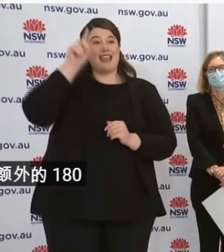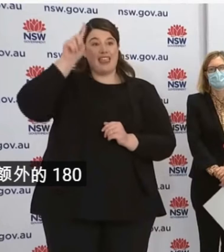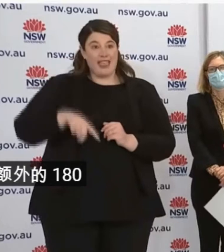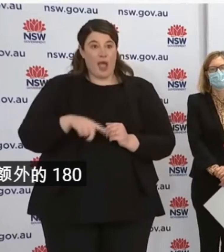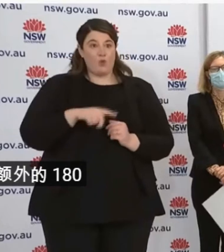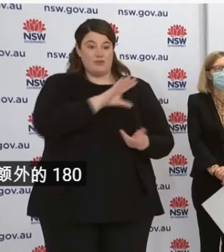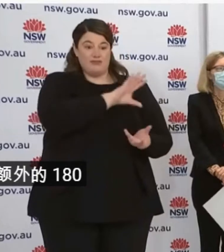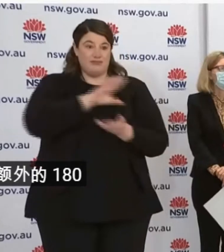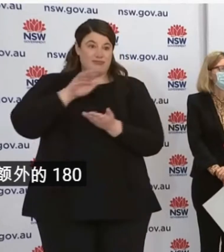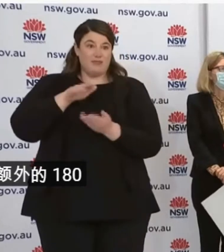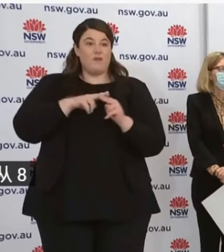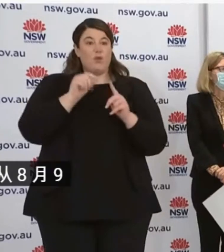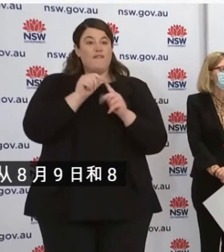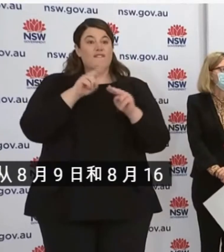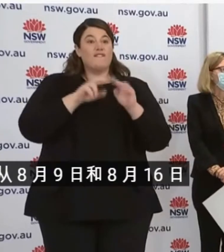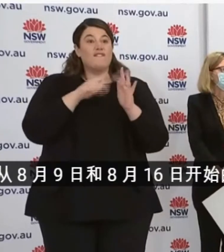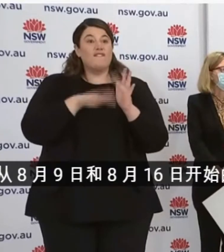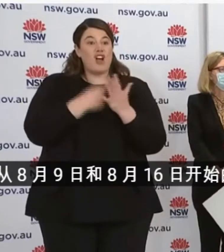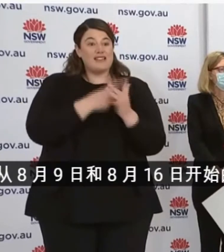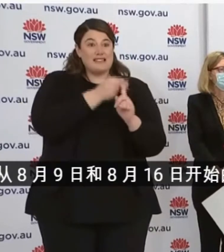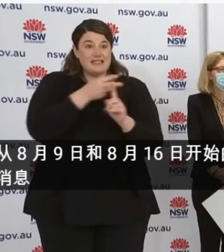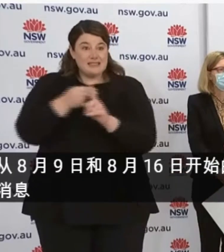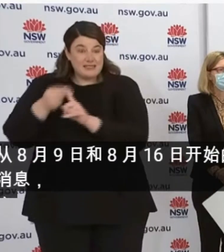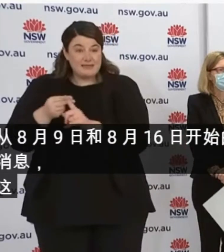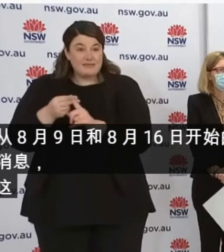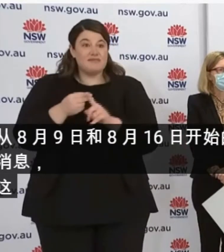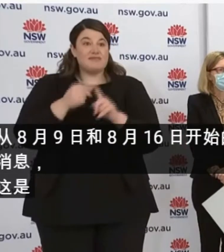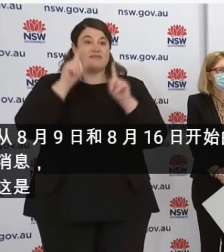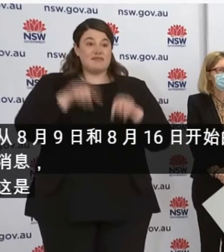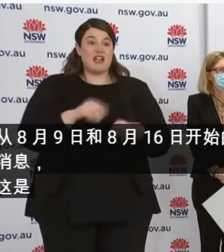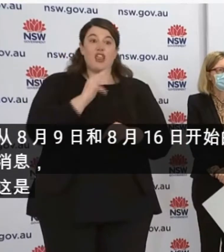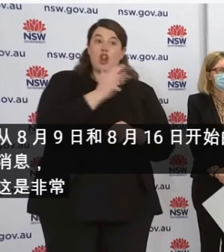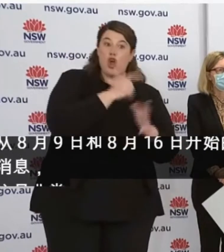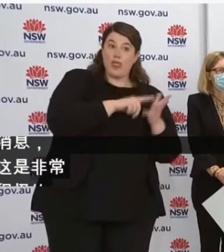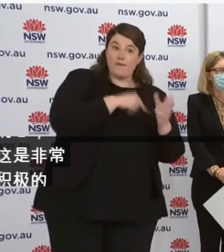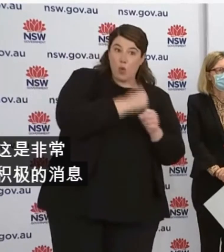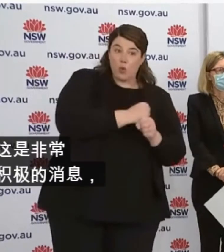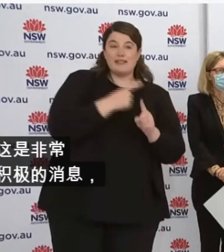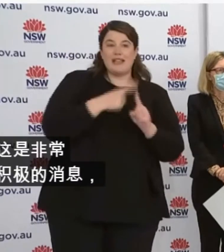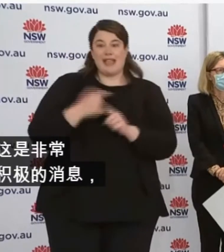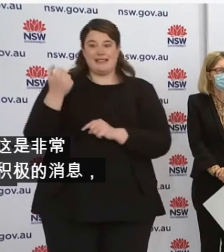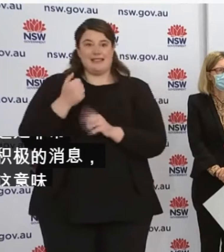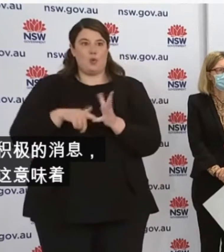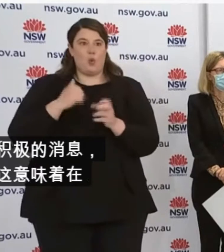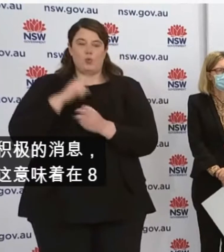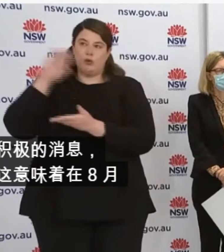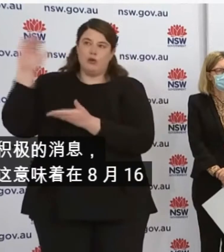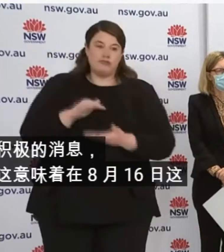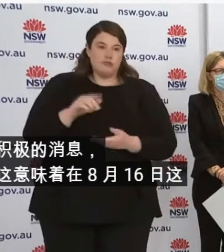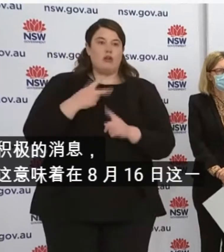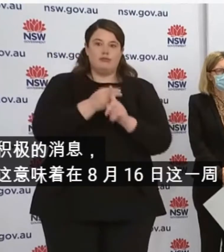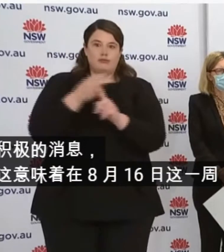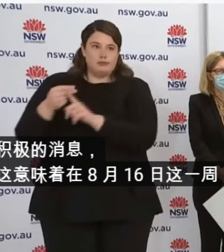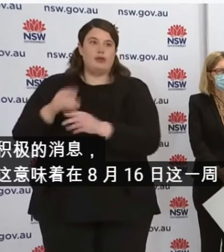is good news, over the next fortnight, commencing in the week 9th of August and the 16th of August. Now, this is very positive news. It means that in the